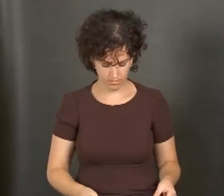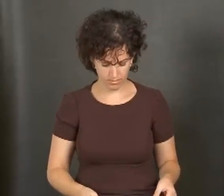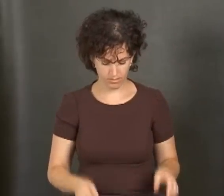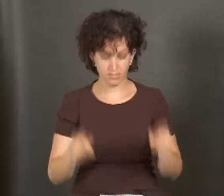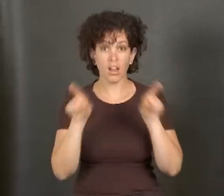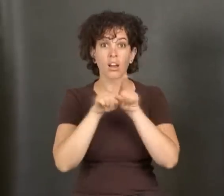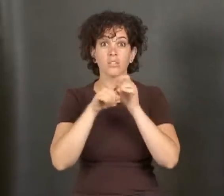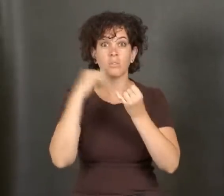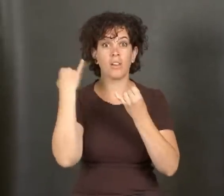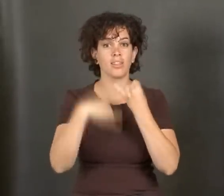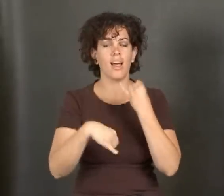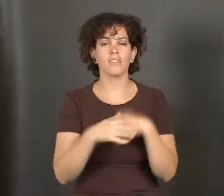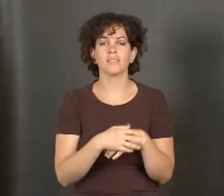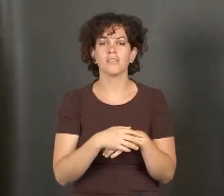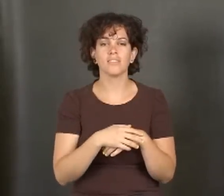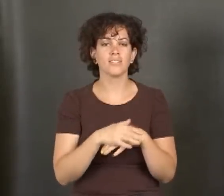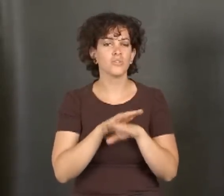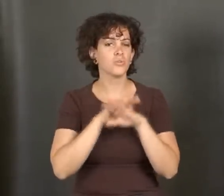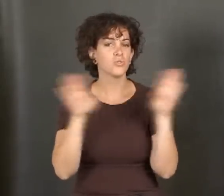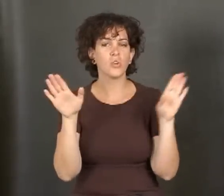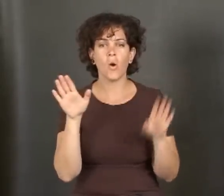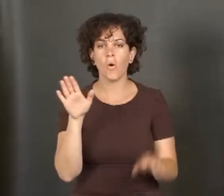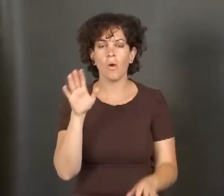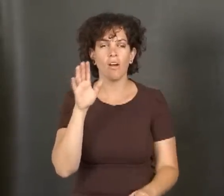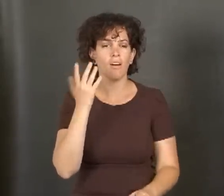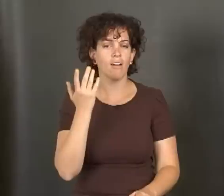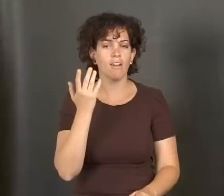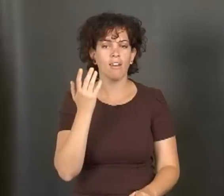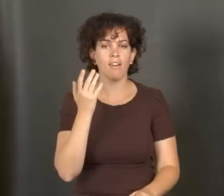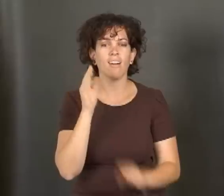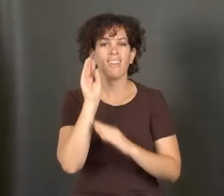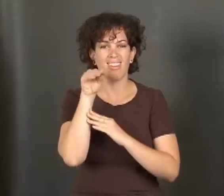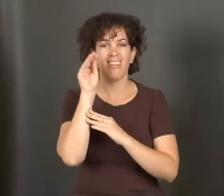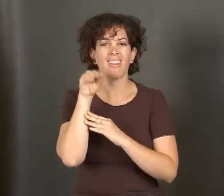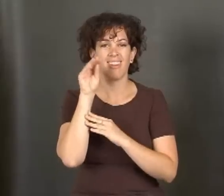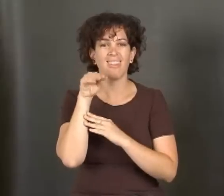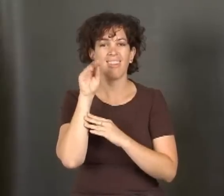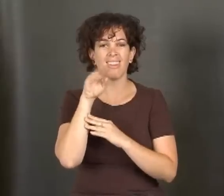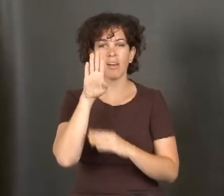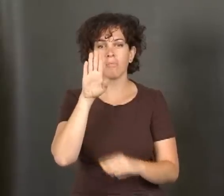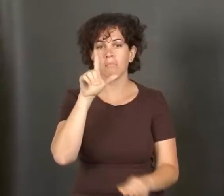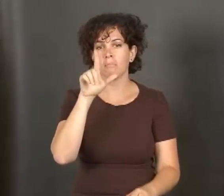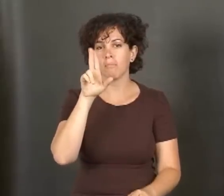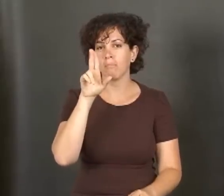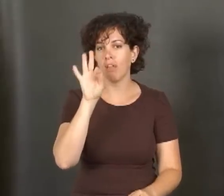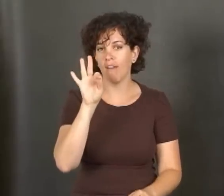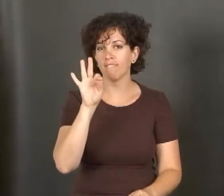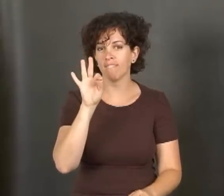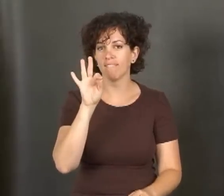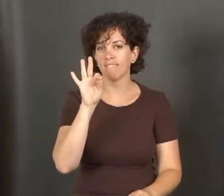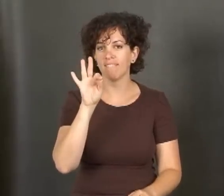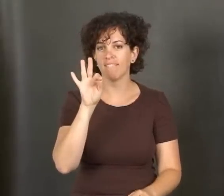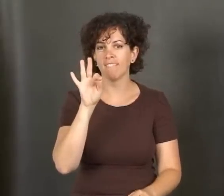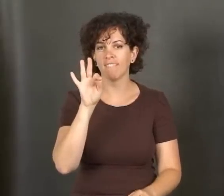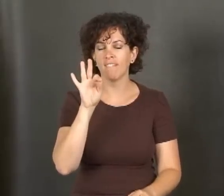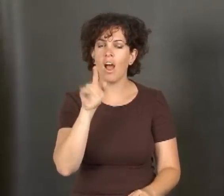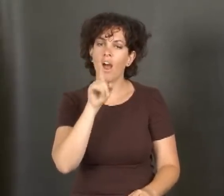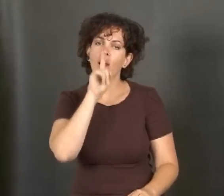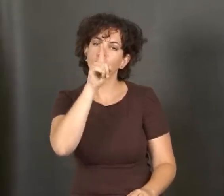say. The last important thing is not to nod as if you're